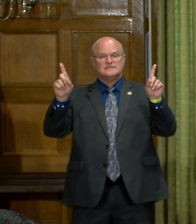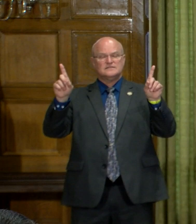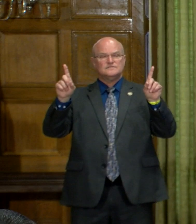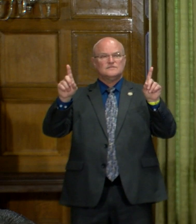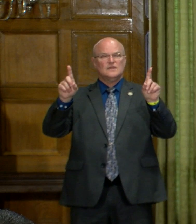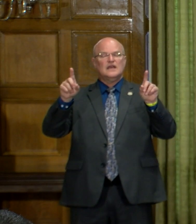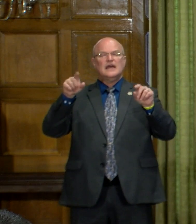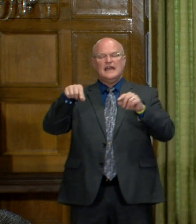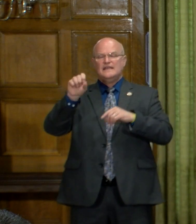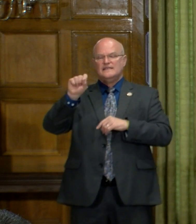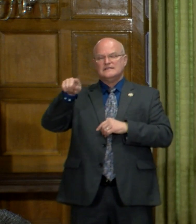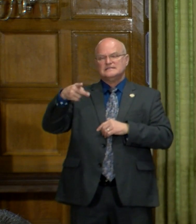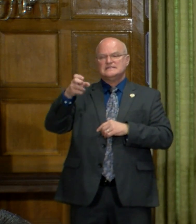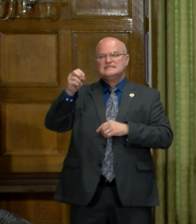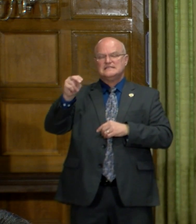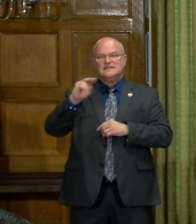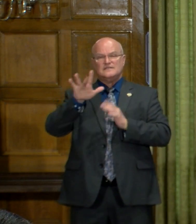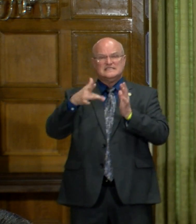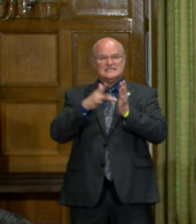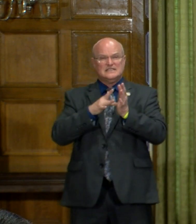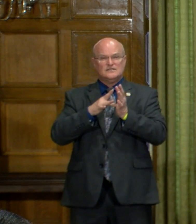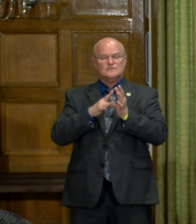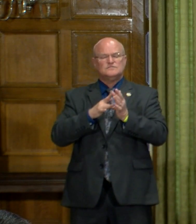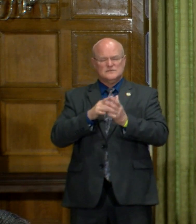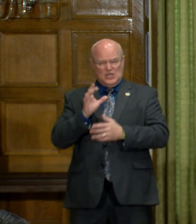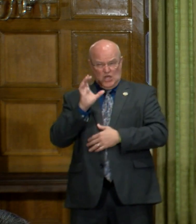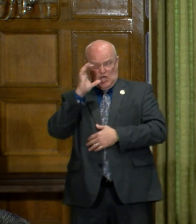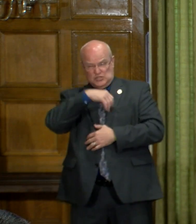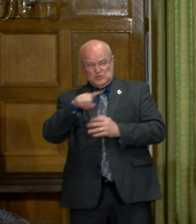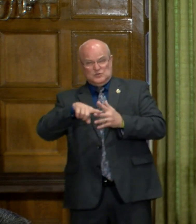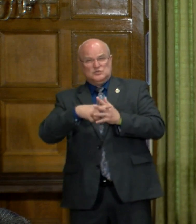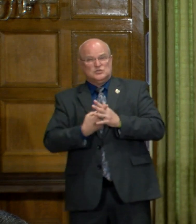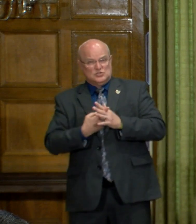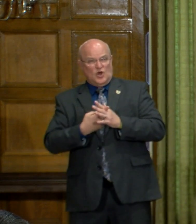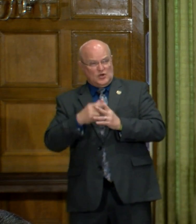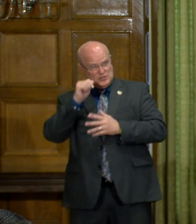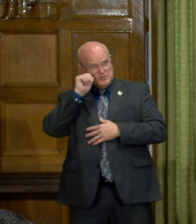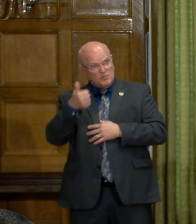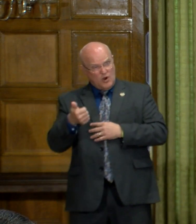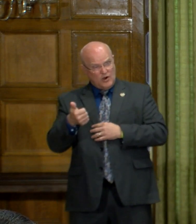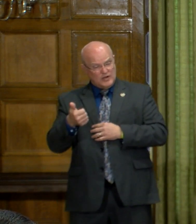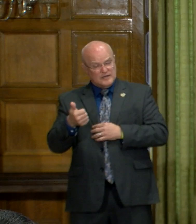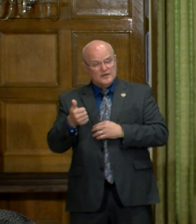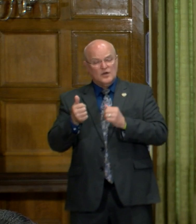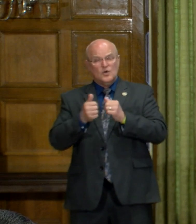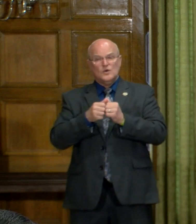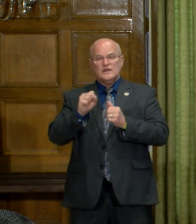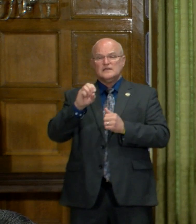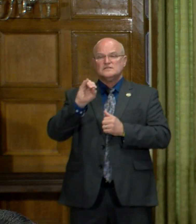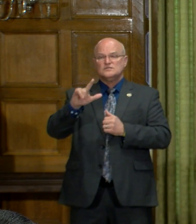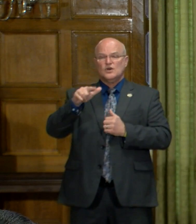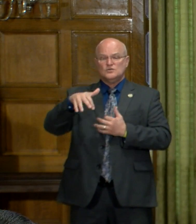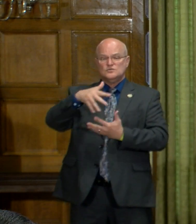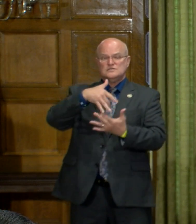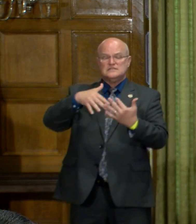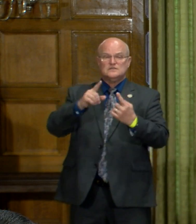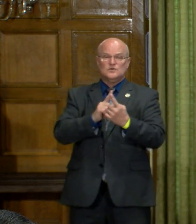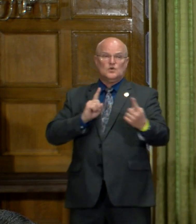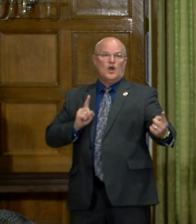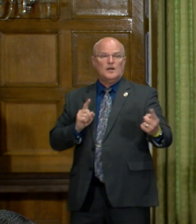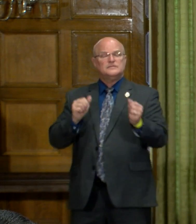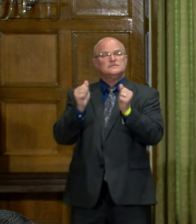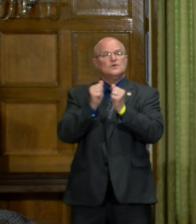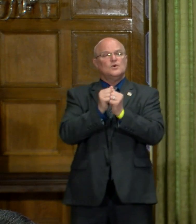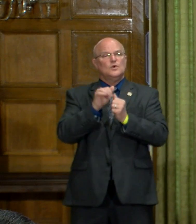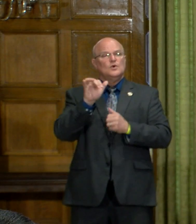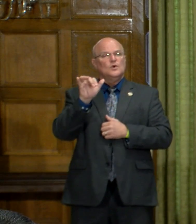remotely at the Stevens Center. So it'll be a very unusual start of the fiscal session tomorrow with the social distancing requirements,